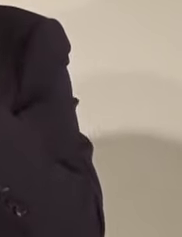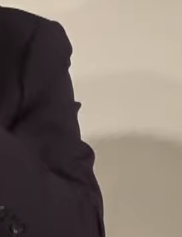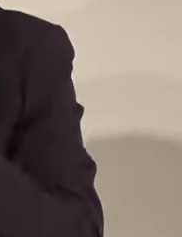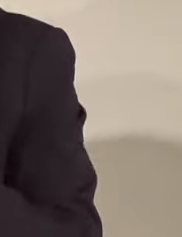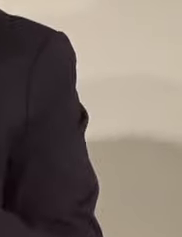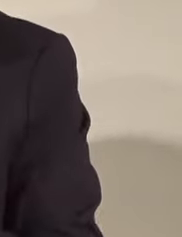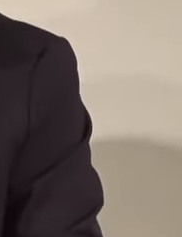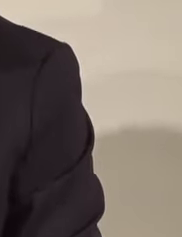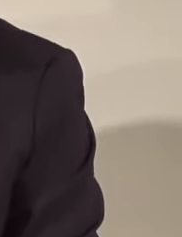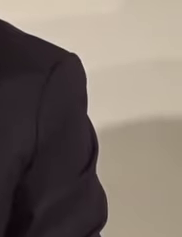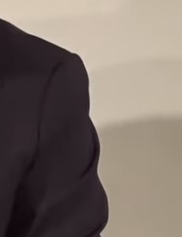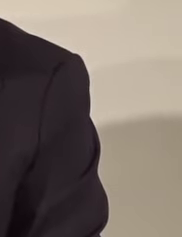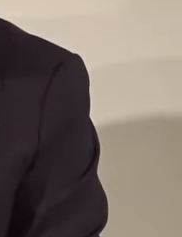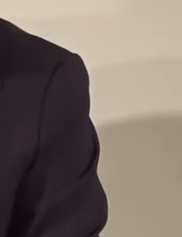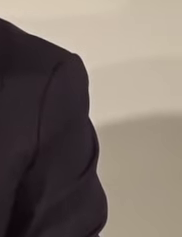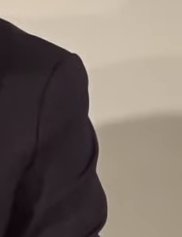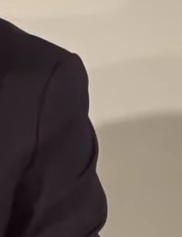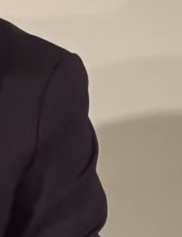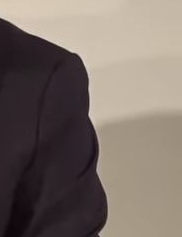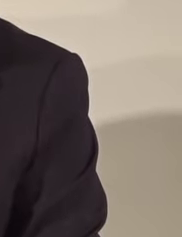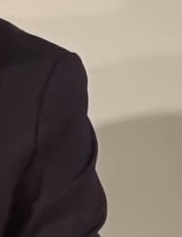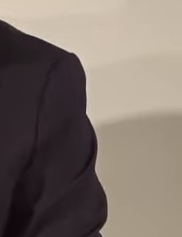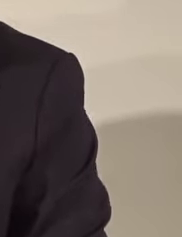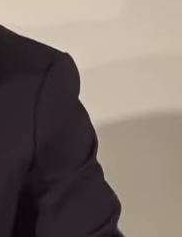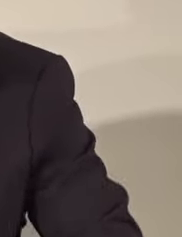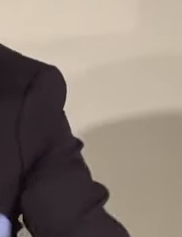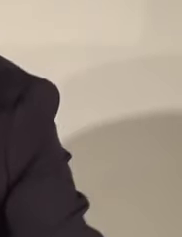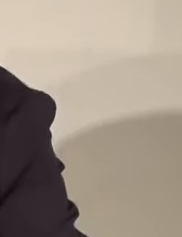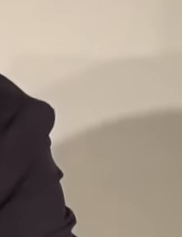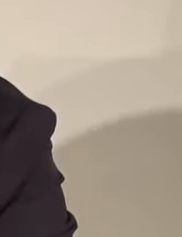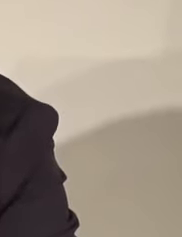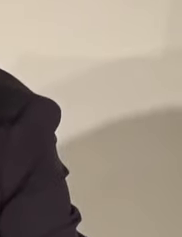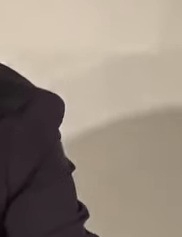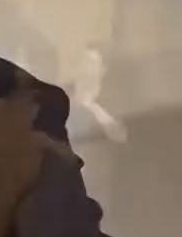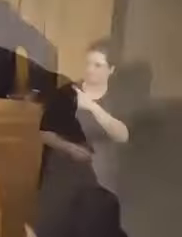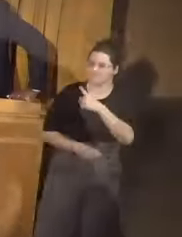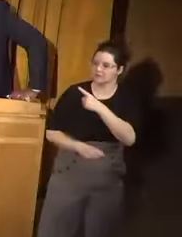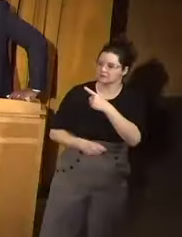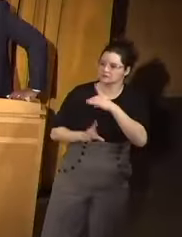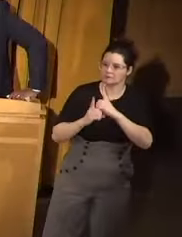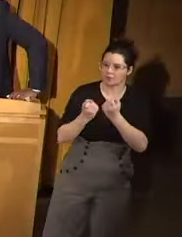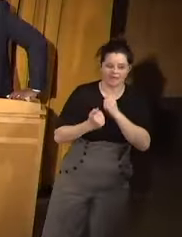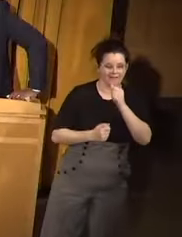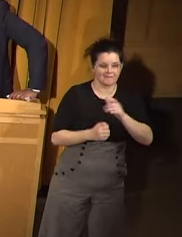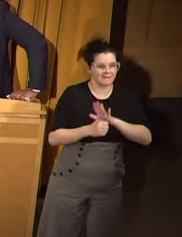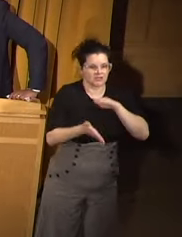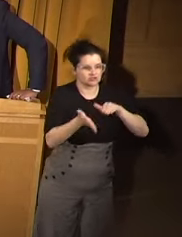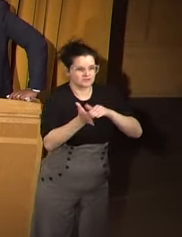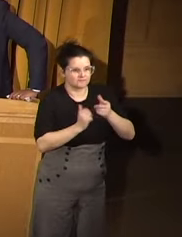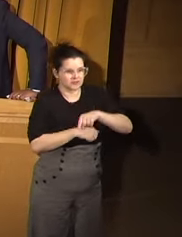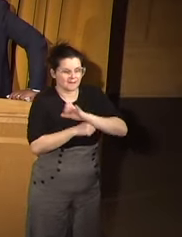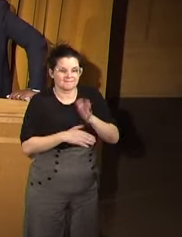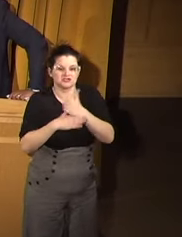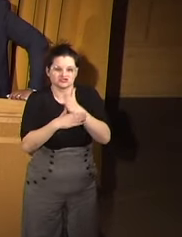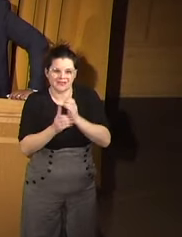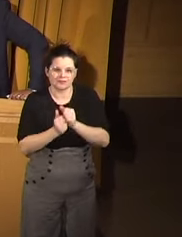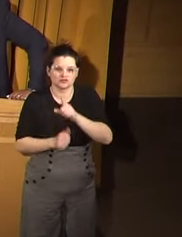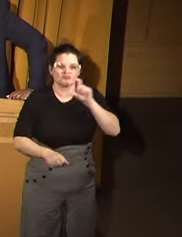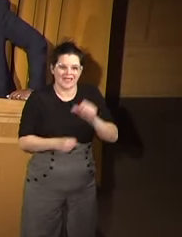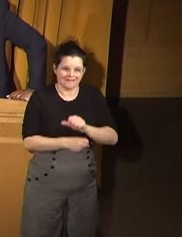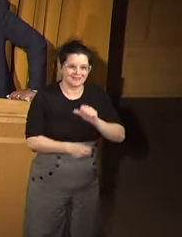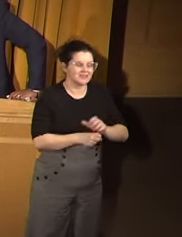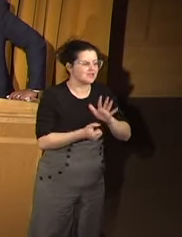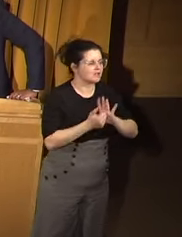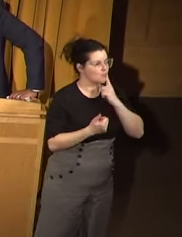reforms. And they've defunded efforts and made it really hard to actually get the police department where they need to be. I'm not making excuses. I'm just sharing the reality